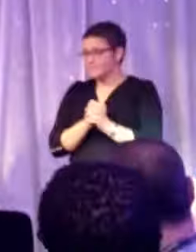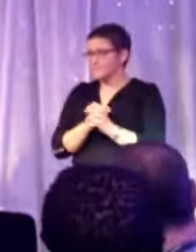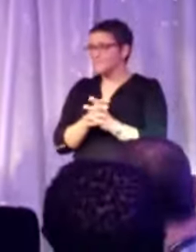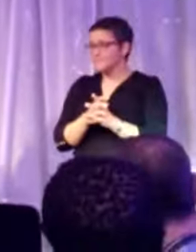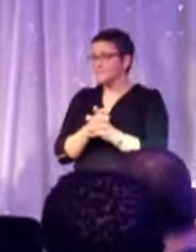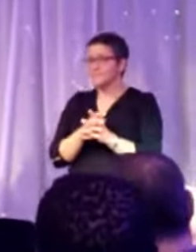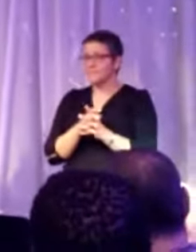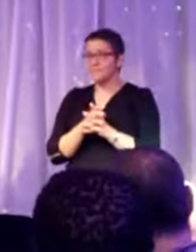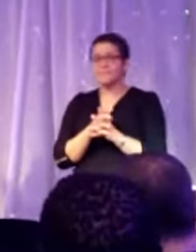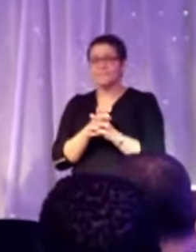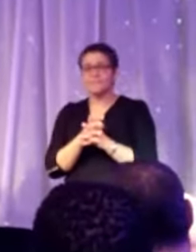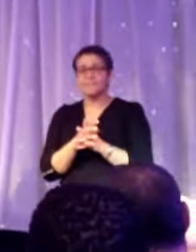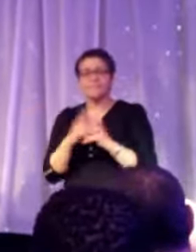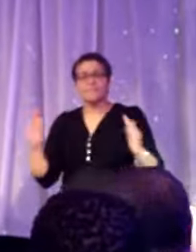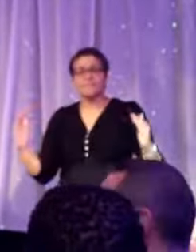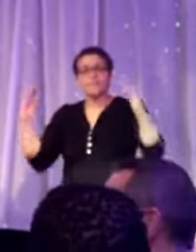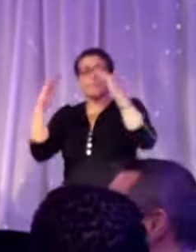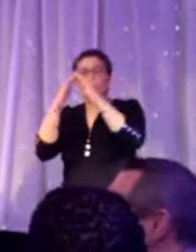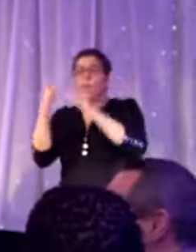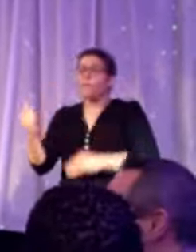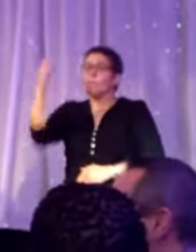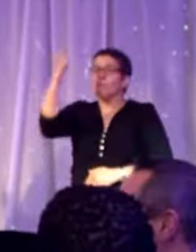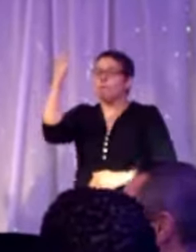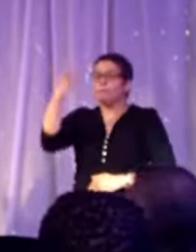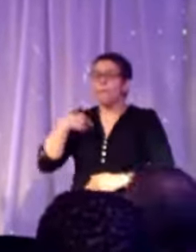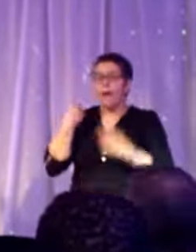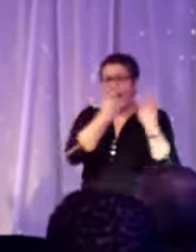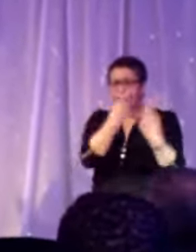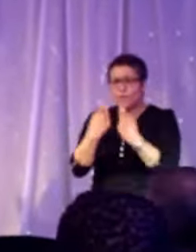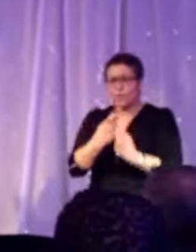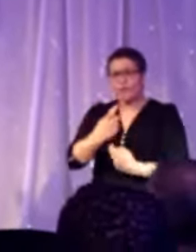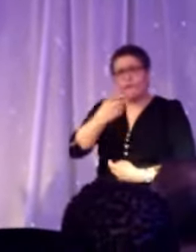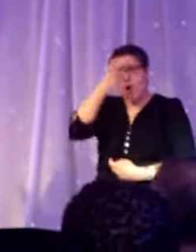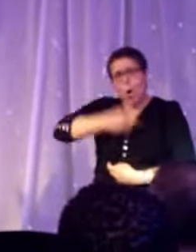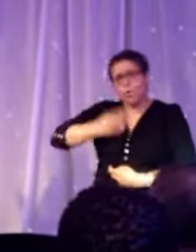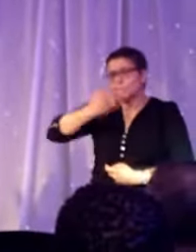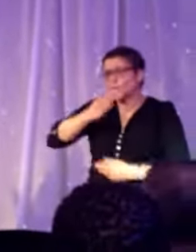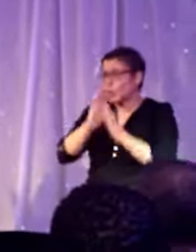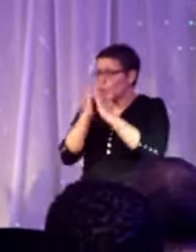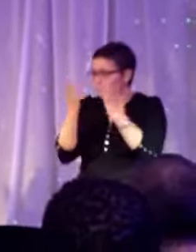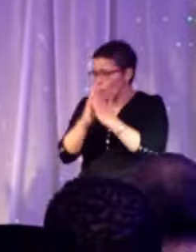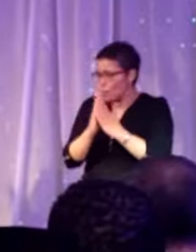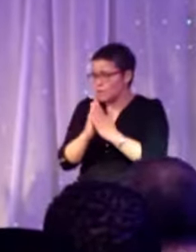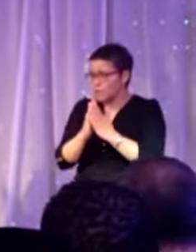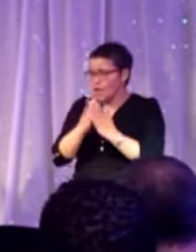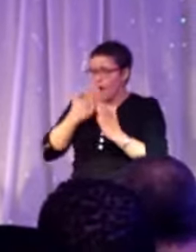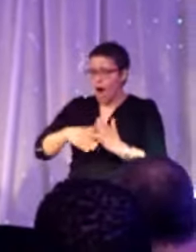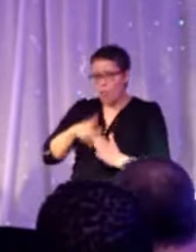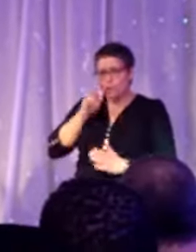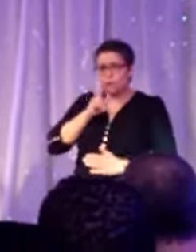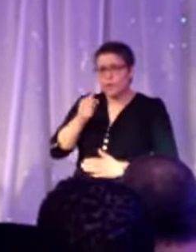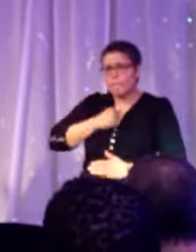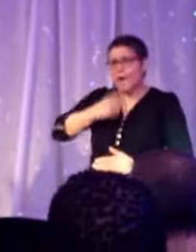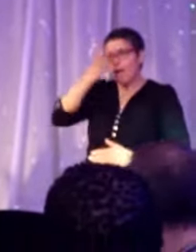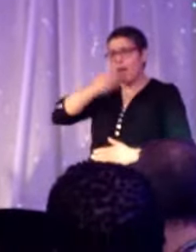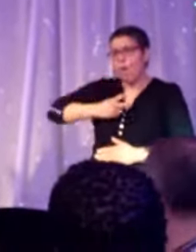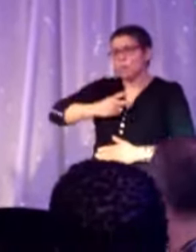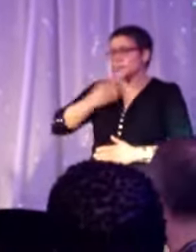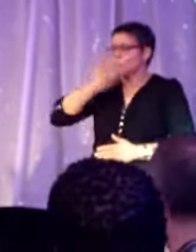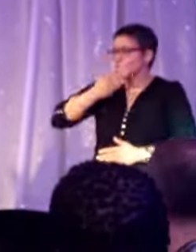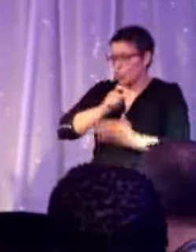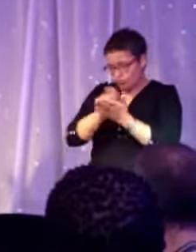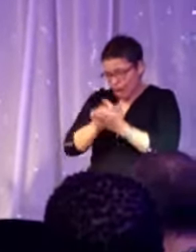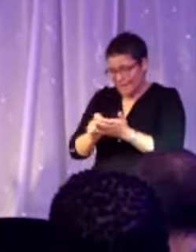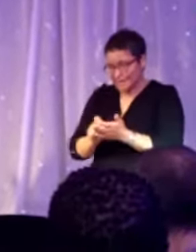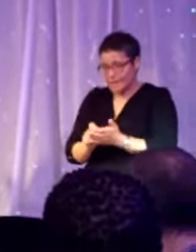Digging in the attic for my old school books, having nostalgic looks at my creative writing. Not overly exciting, but I